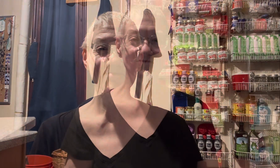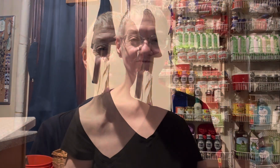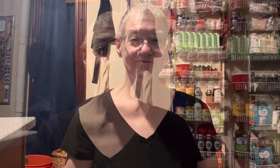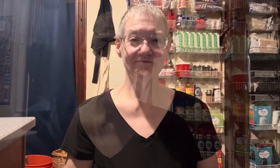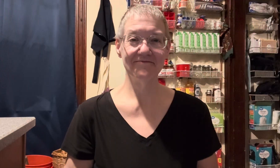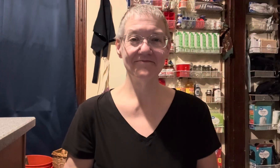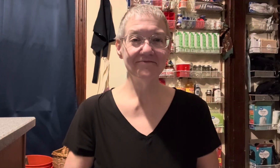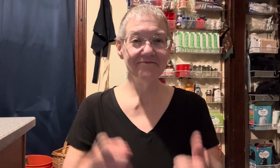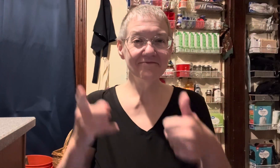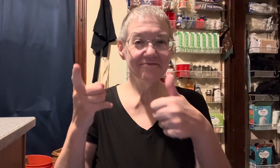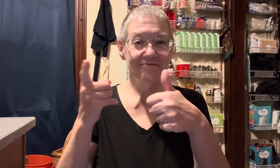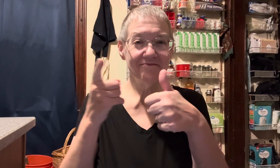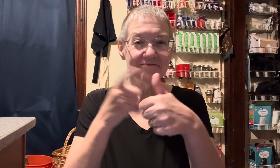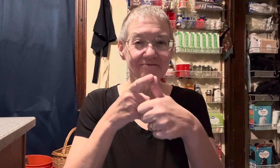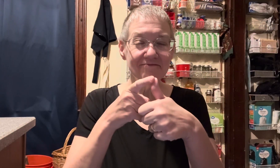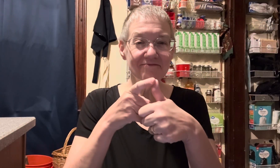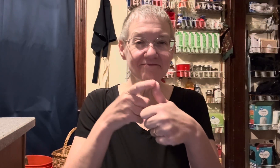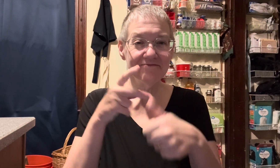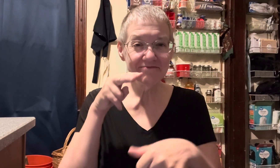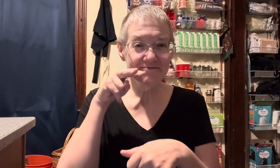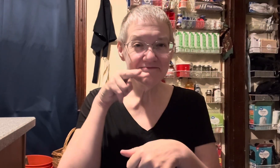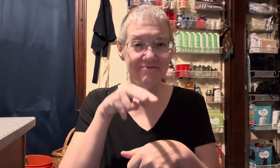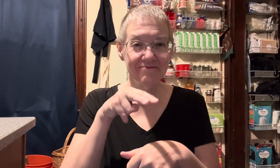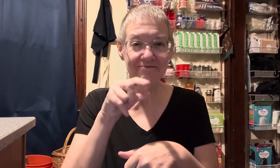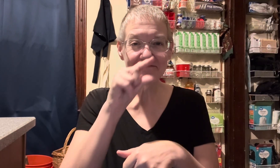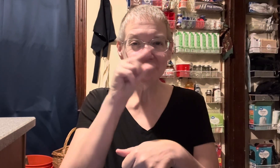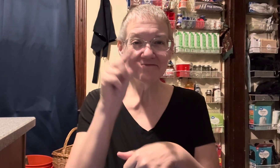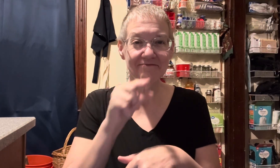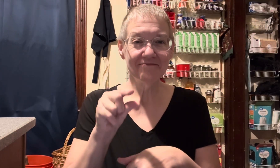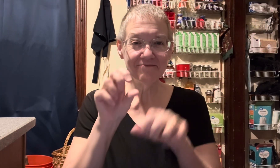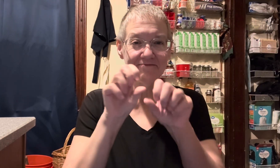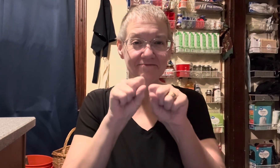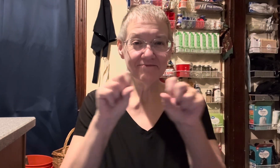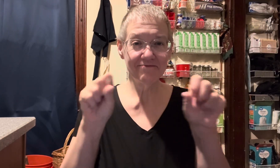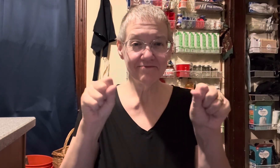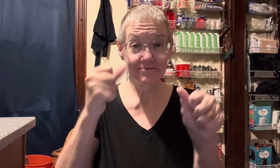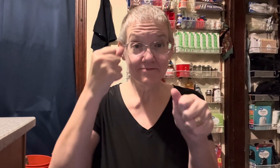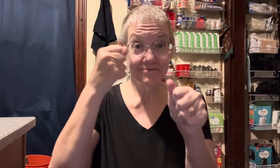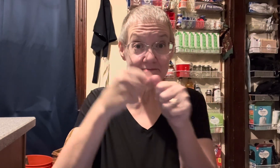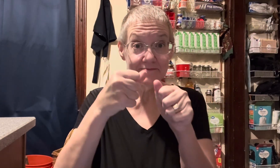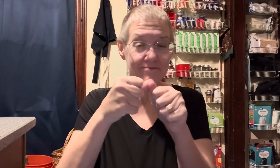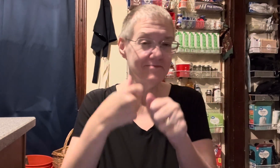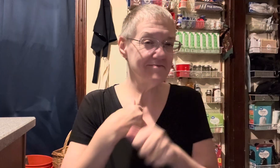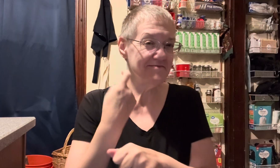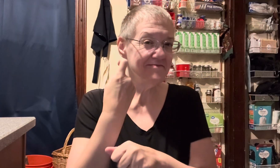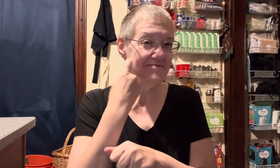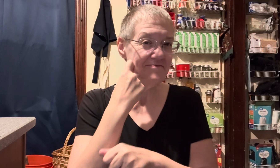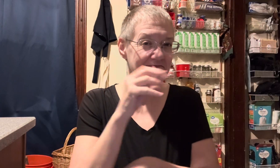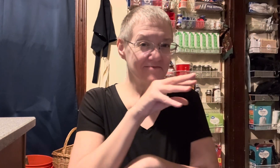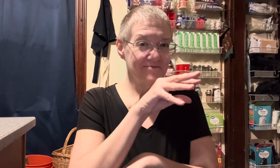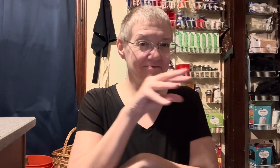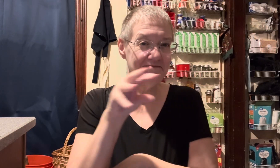Now remember, because we don't eat sugar in this house, I went to the store and